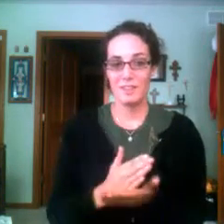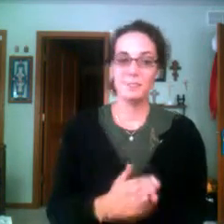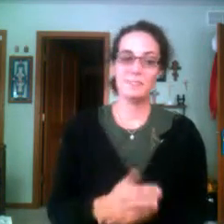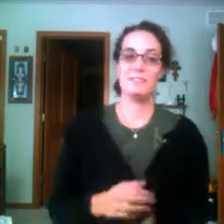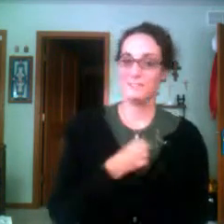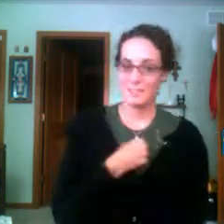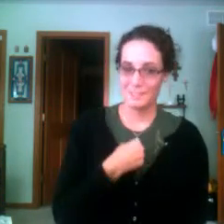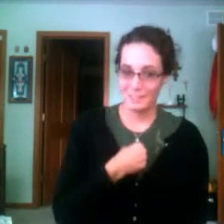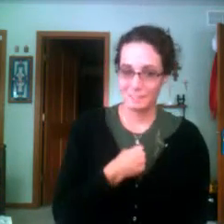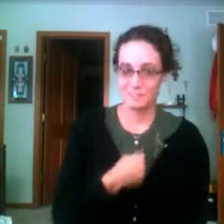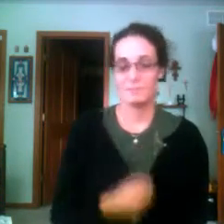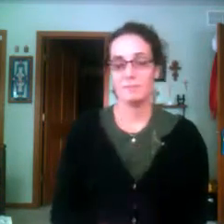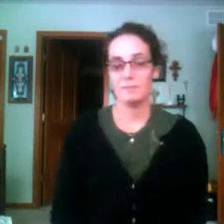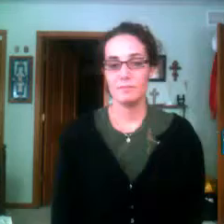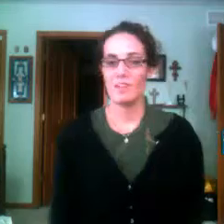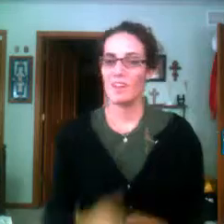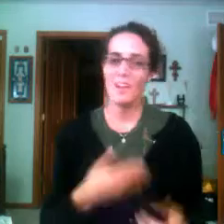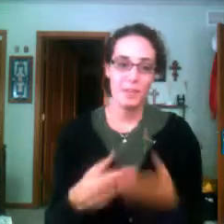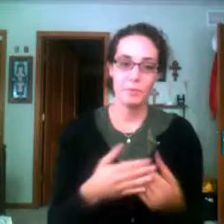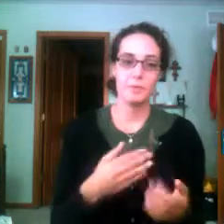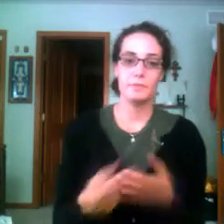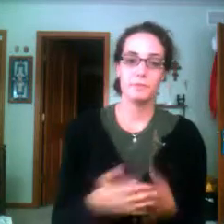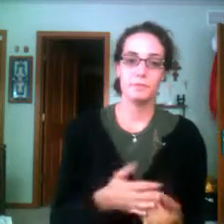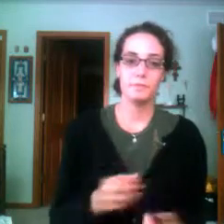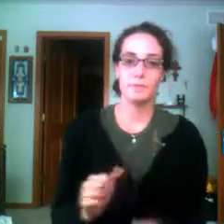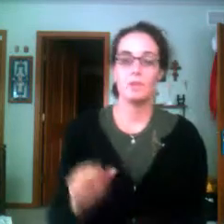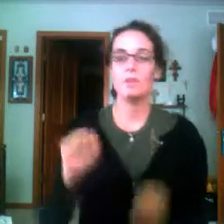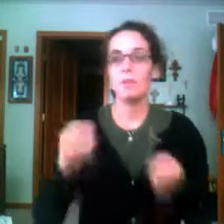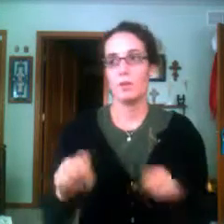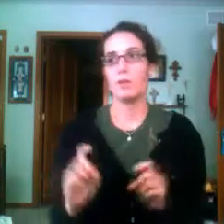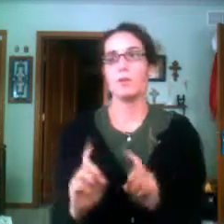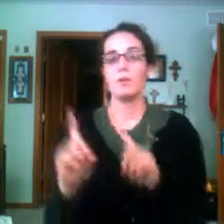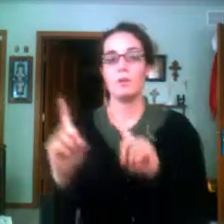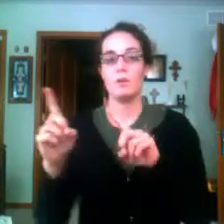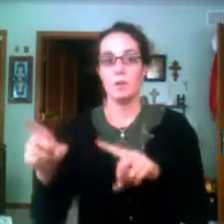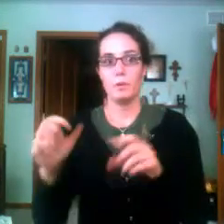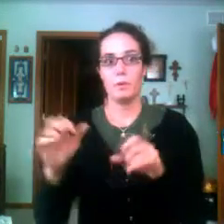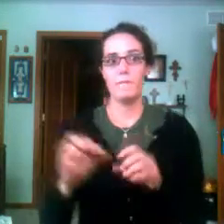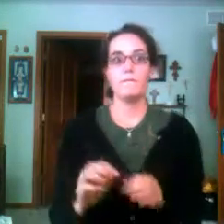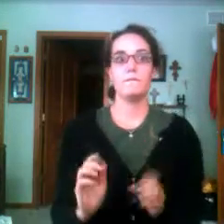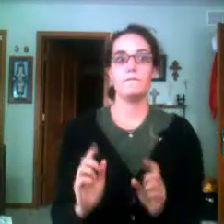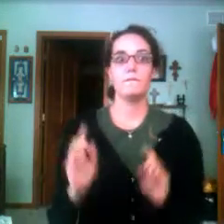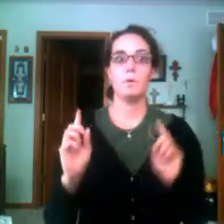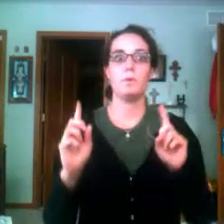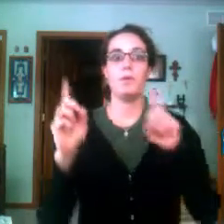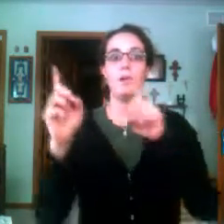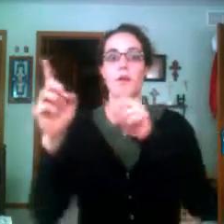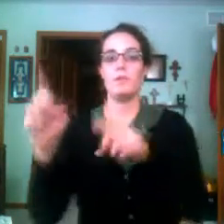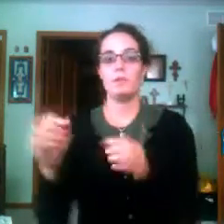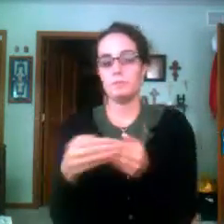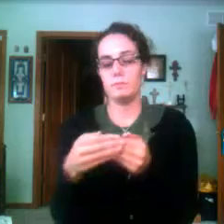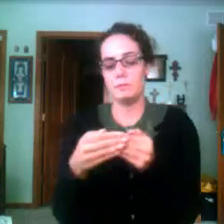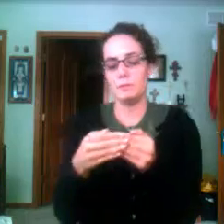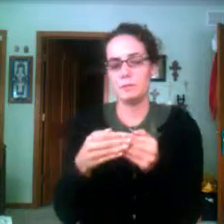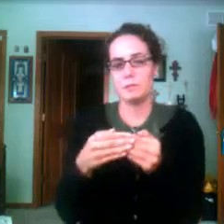Well, you get the gist of it. They do go on forever. The smallest natural number is the number 1. Okay, so 1 is